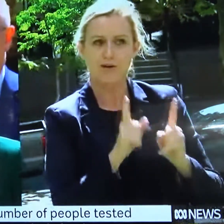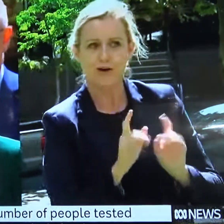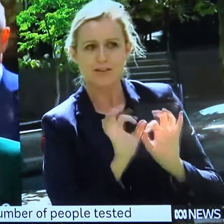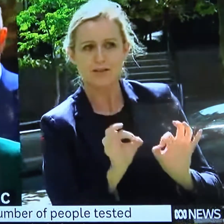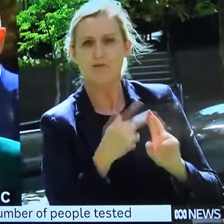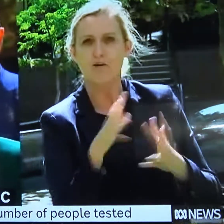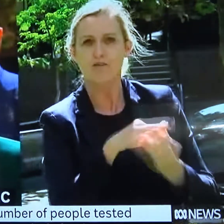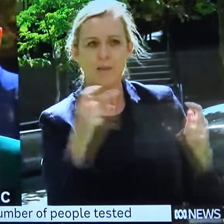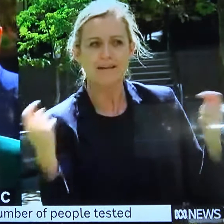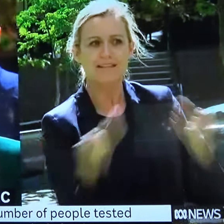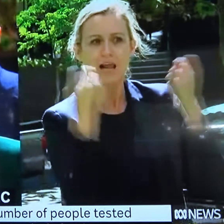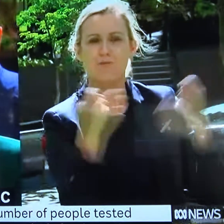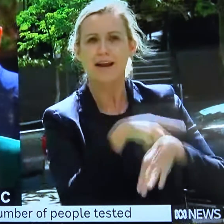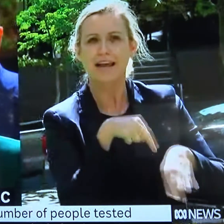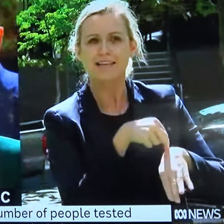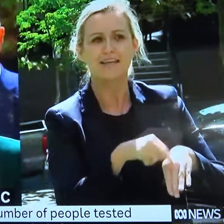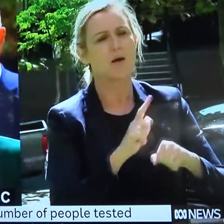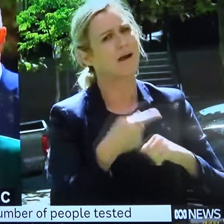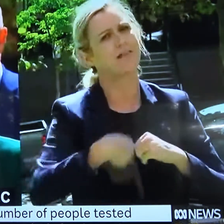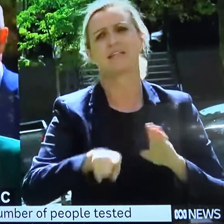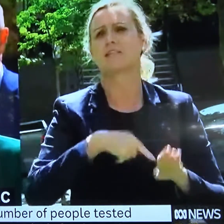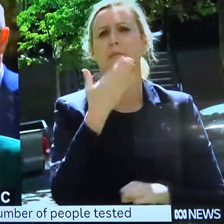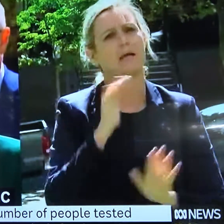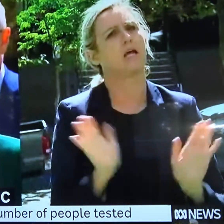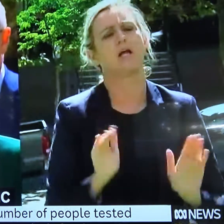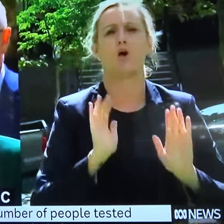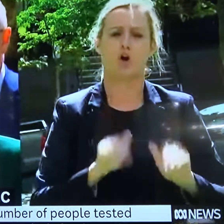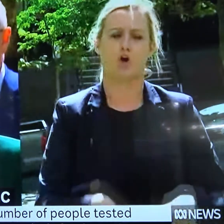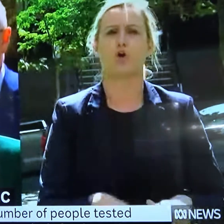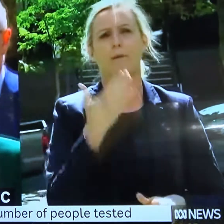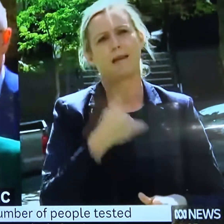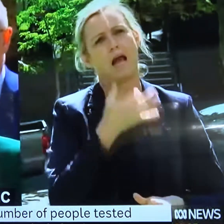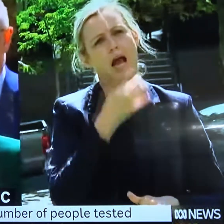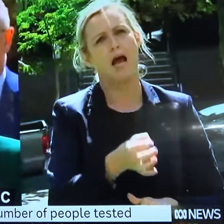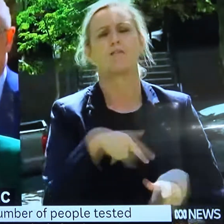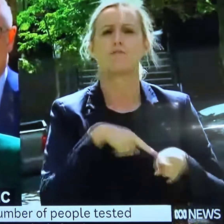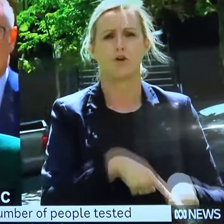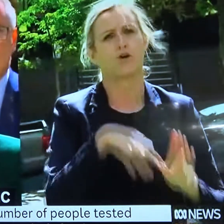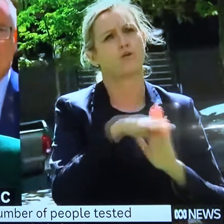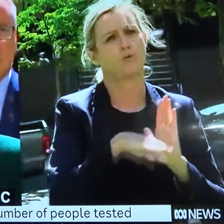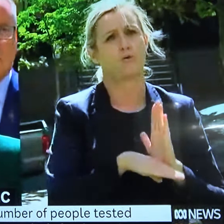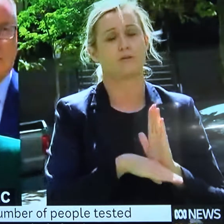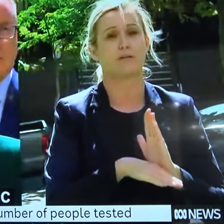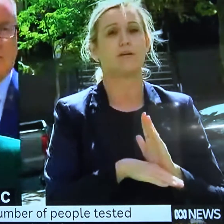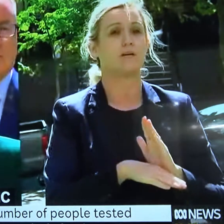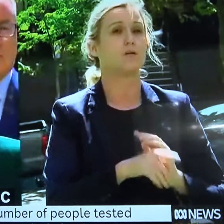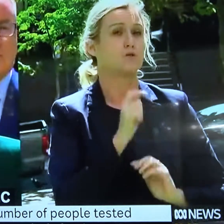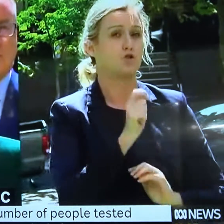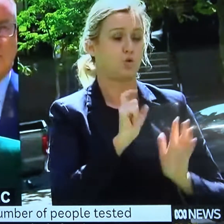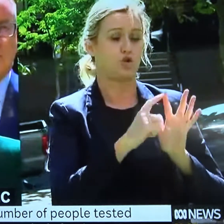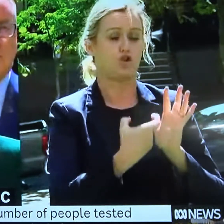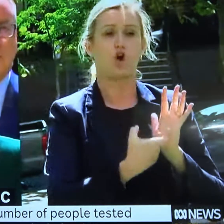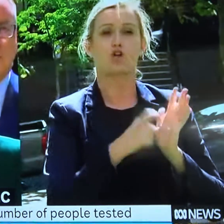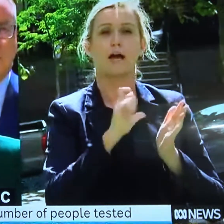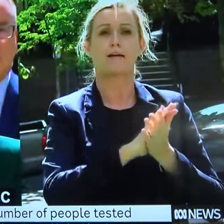for so many people across the state, and I just urge everybody to heed those warnings. And again, as Dr. Chant will